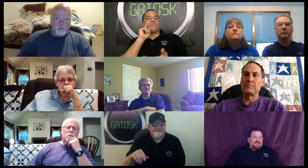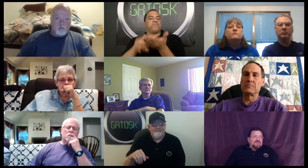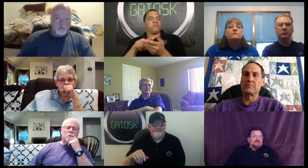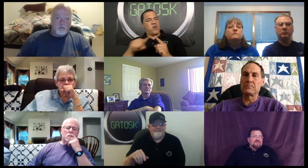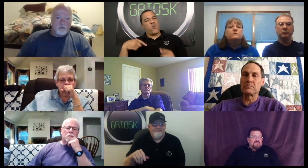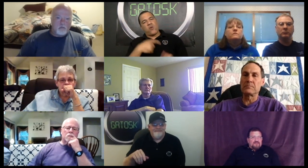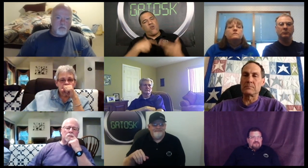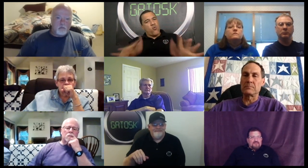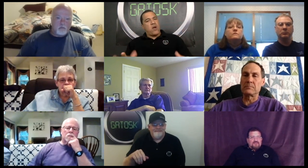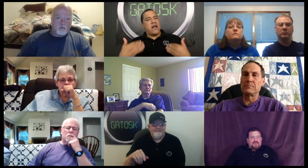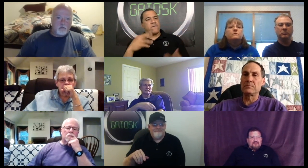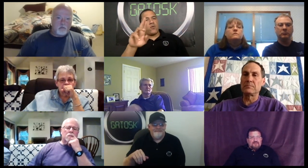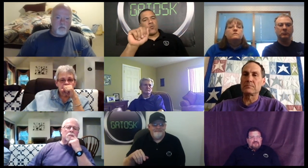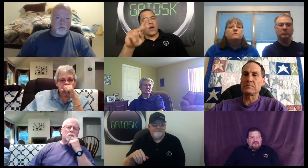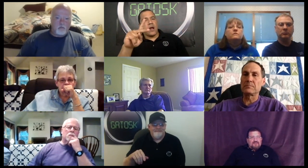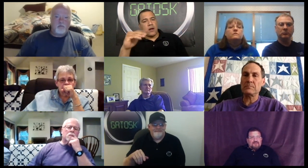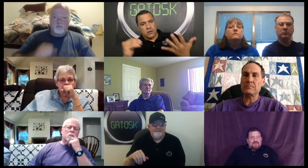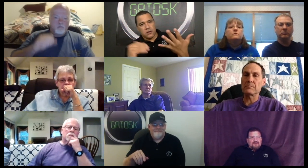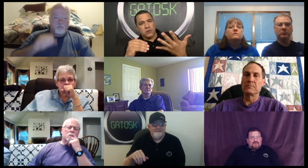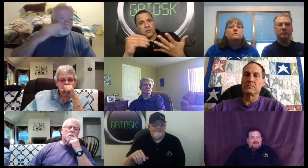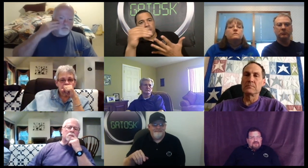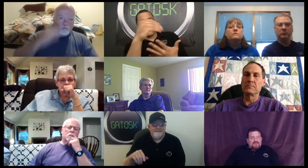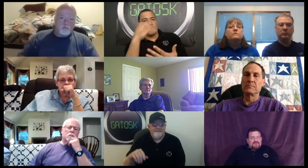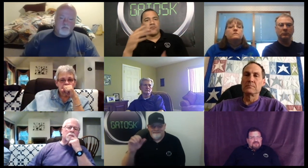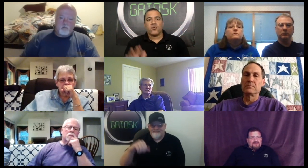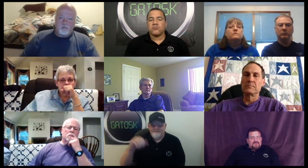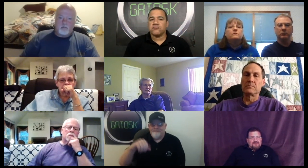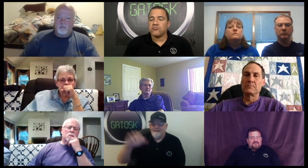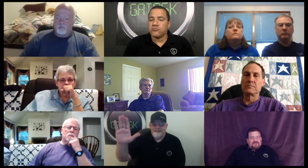55 PVs and above. But we already have the rankings. So